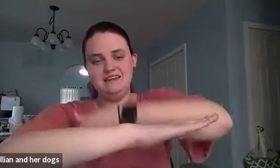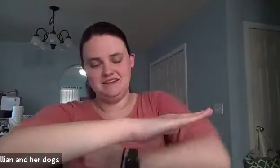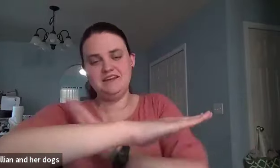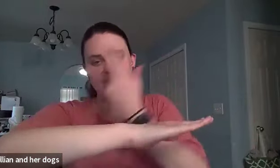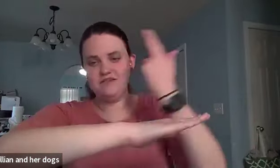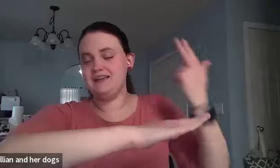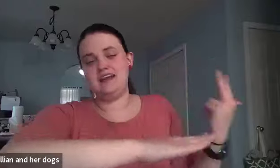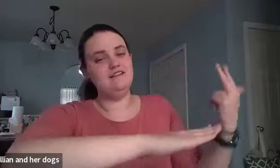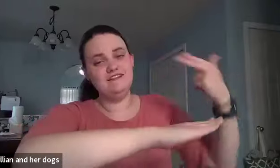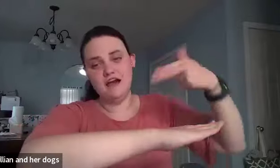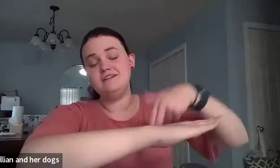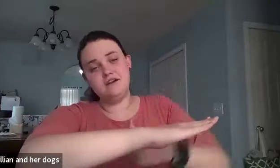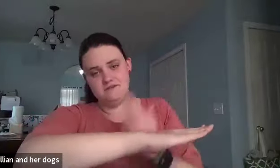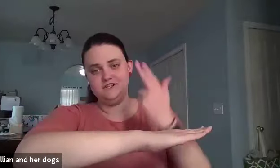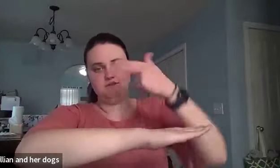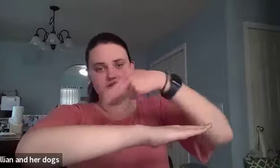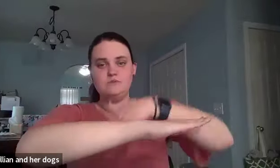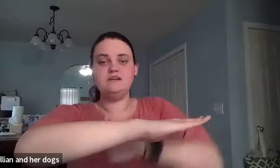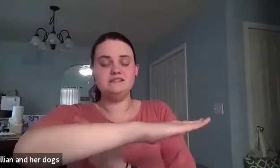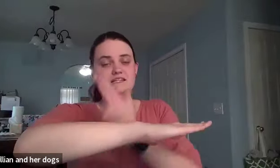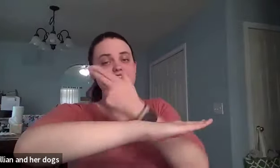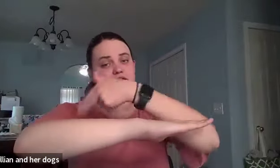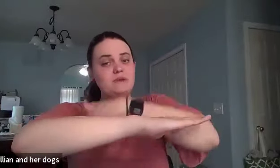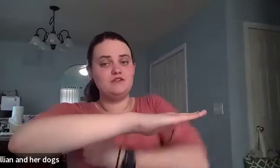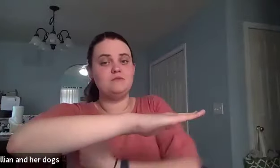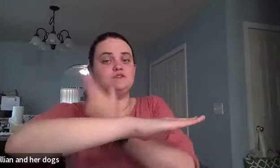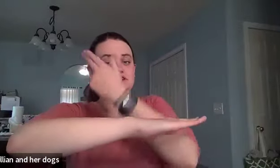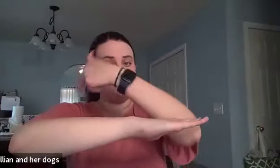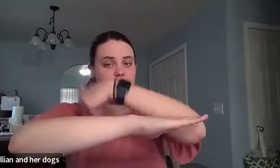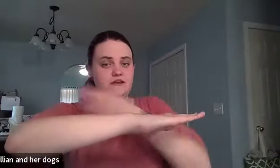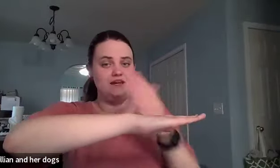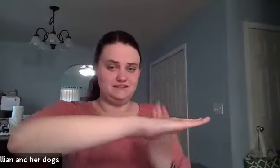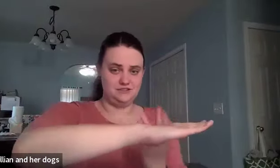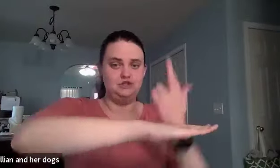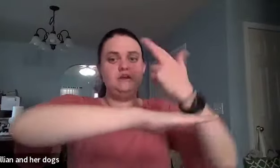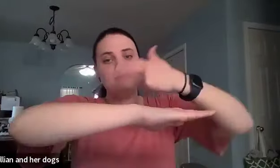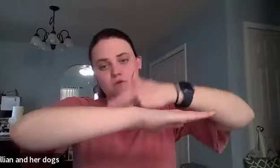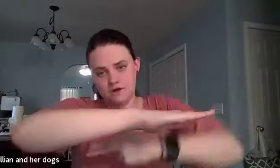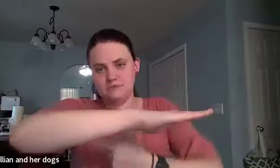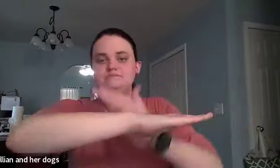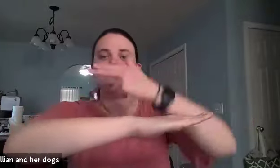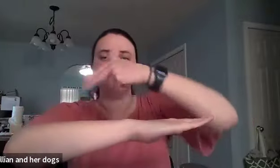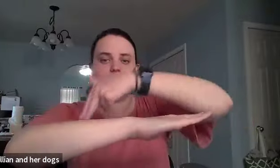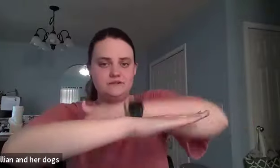And again, I love the visual of this one because it is like making the motion of a dolphin shooting up in the water.